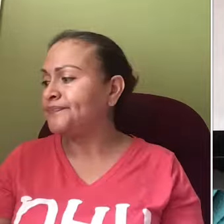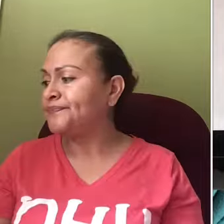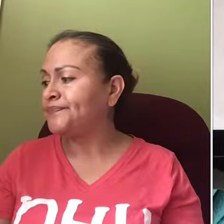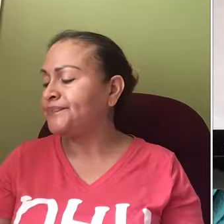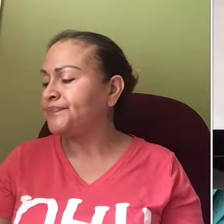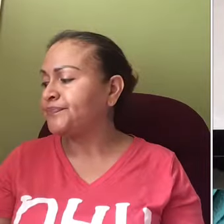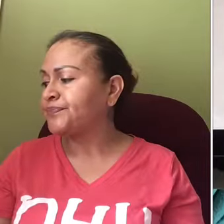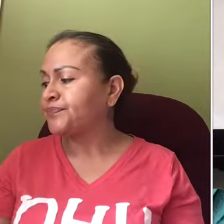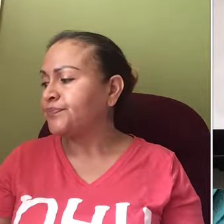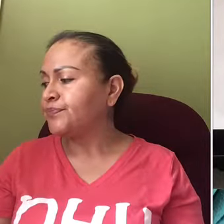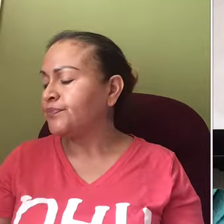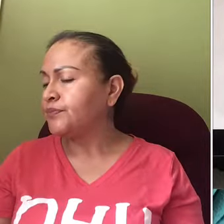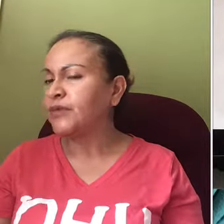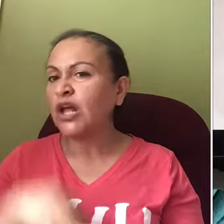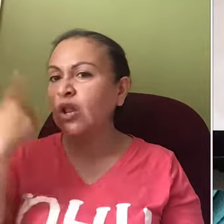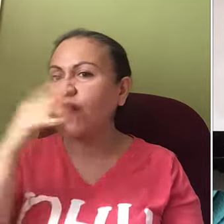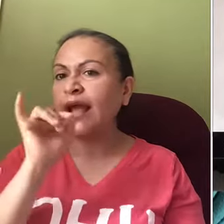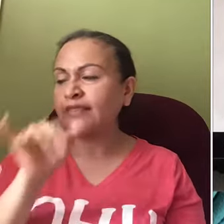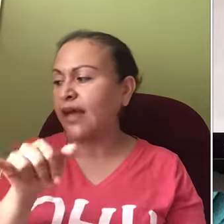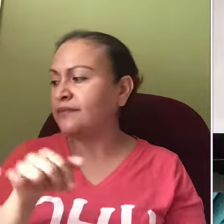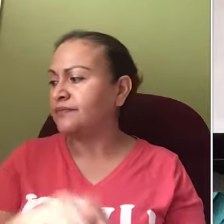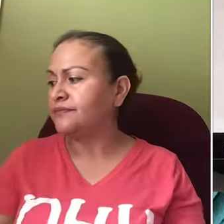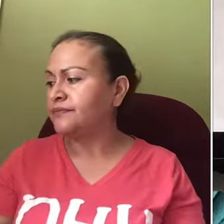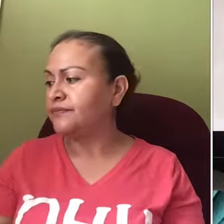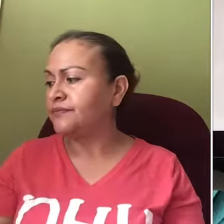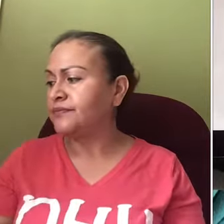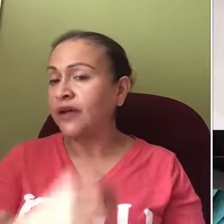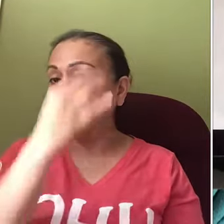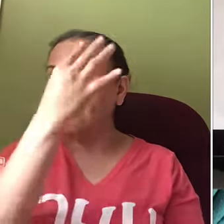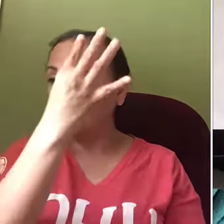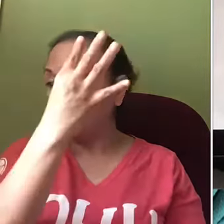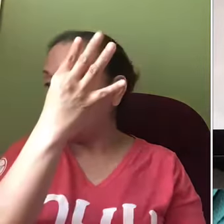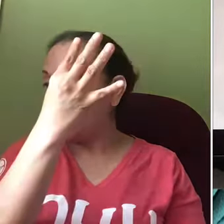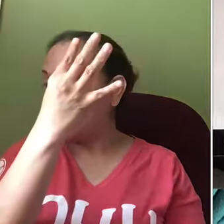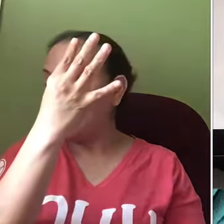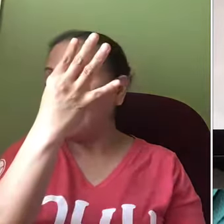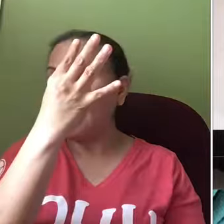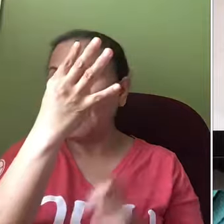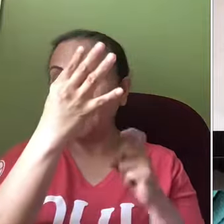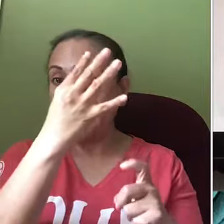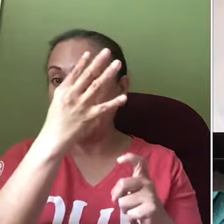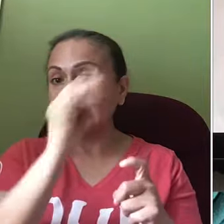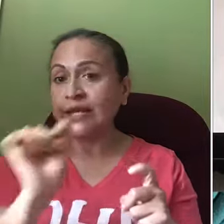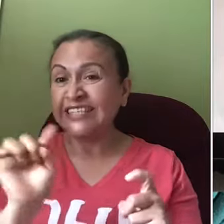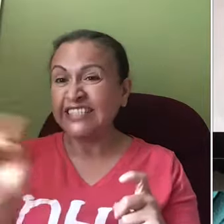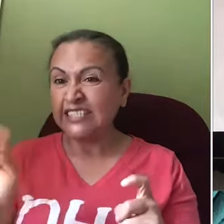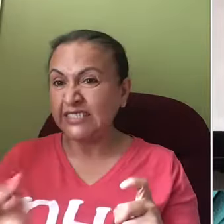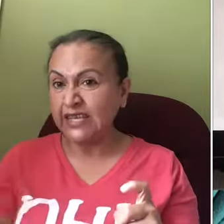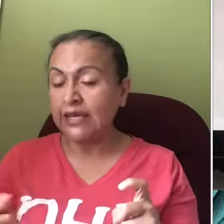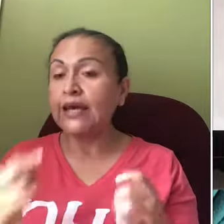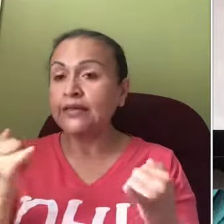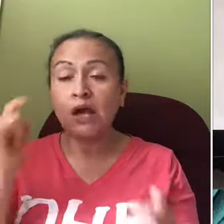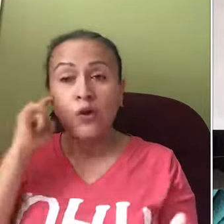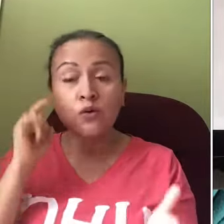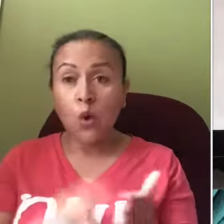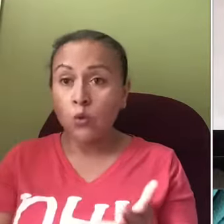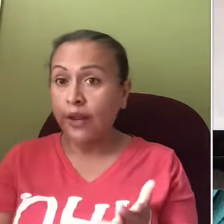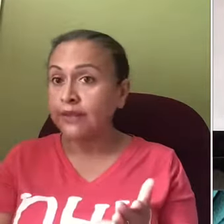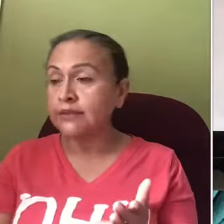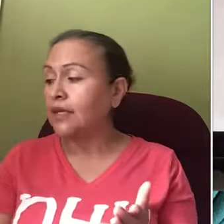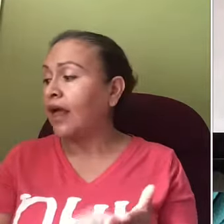looked like that, where that's 4, that's Z, and that's X. All right, so now can you guys see with this one,